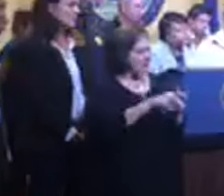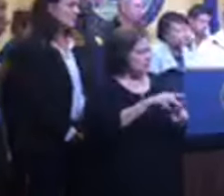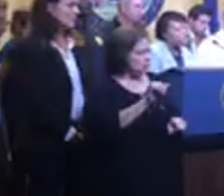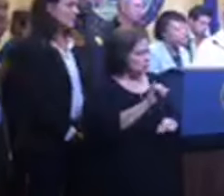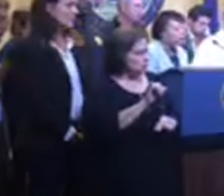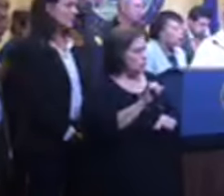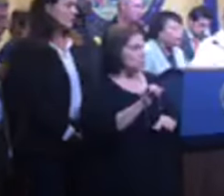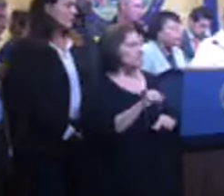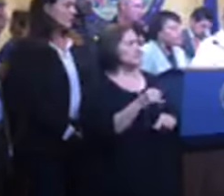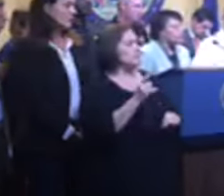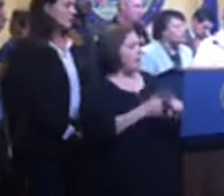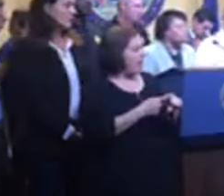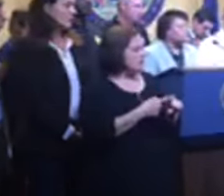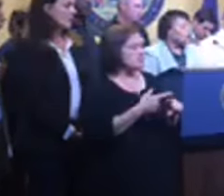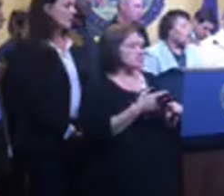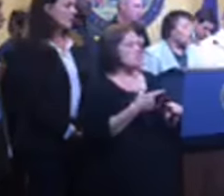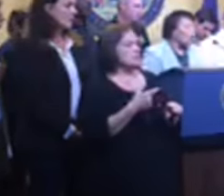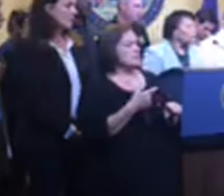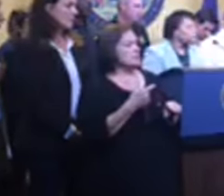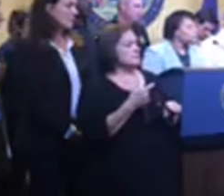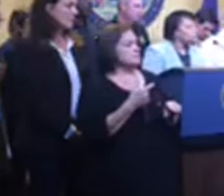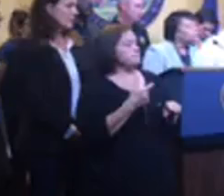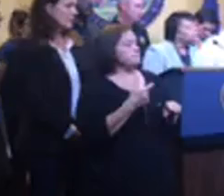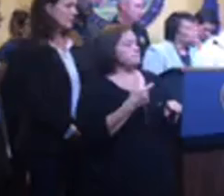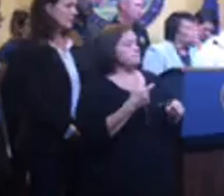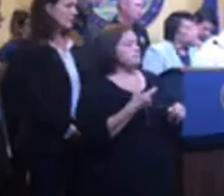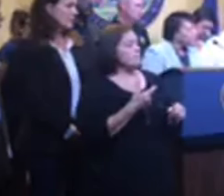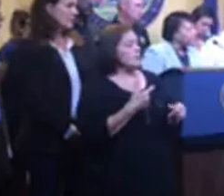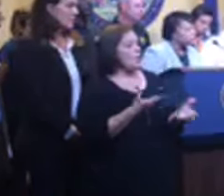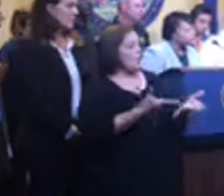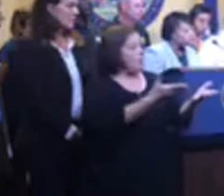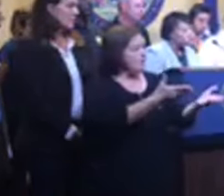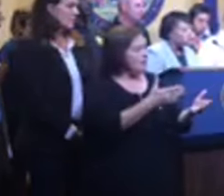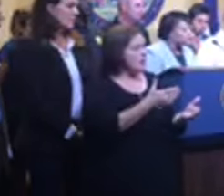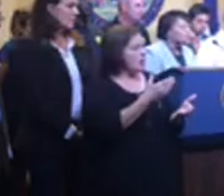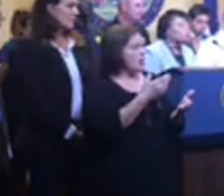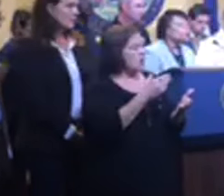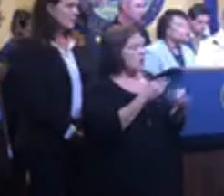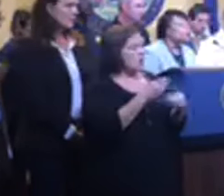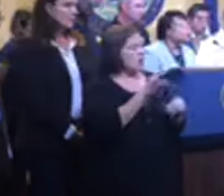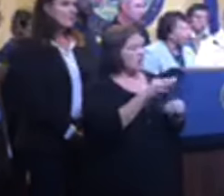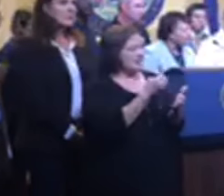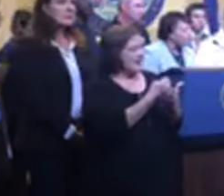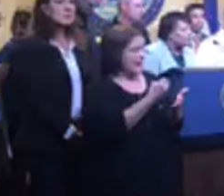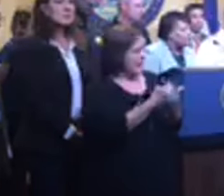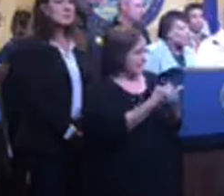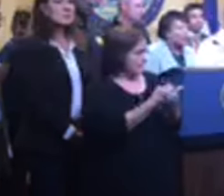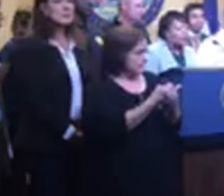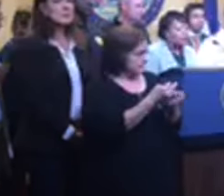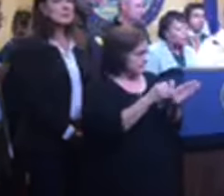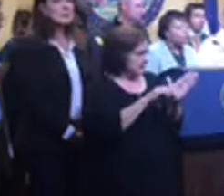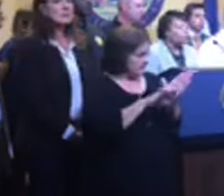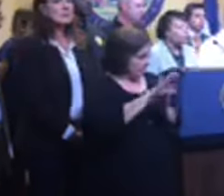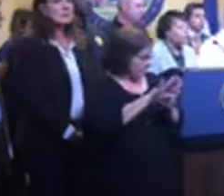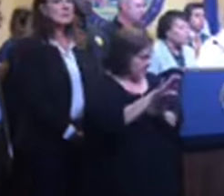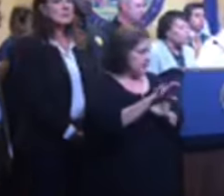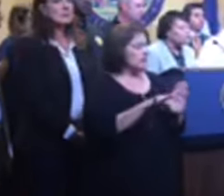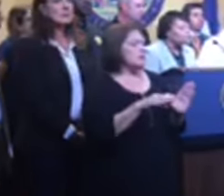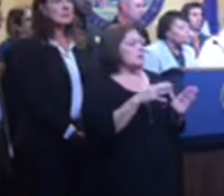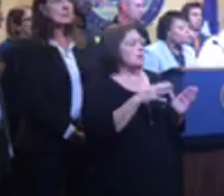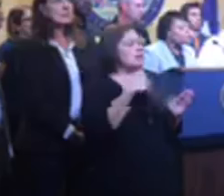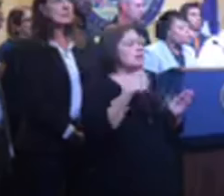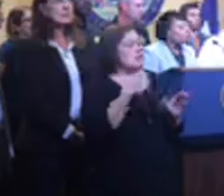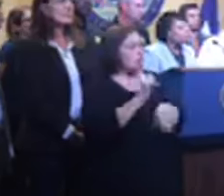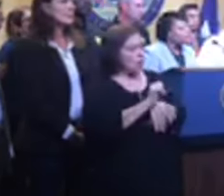Supportive services from the Office of Community and Economic Development of the city will remain. Of course, working